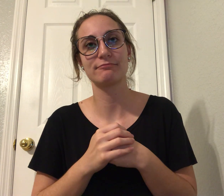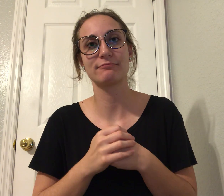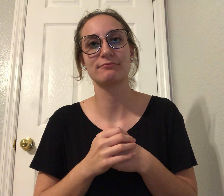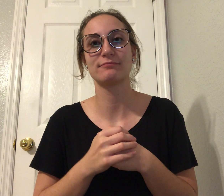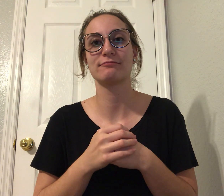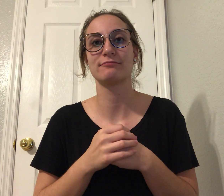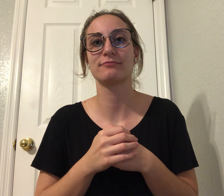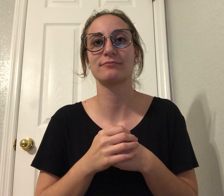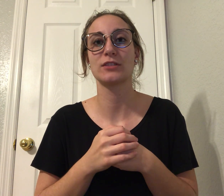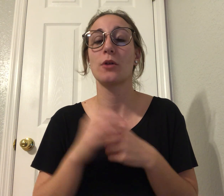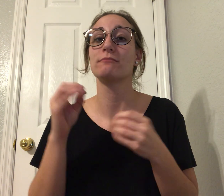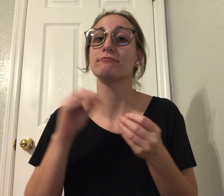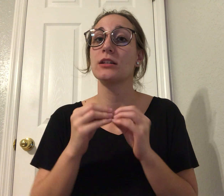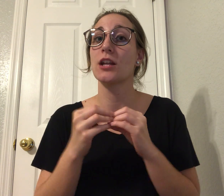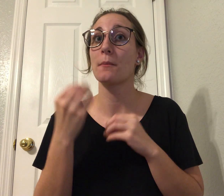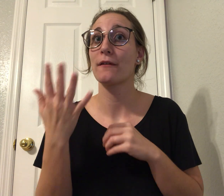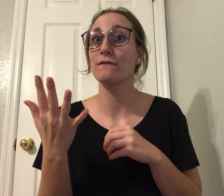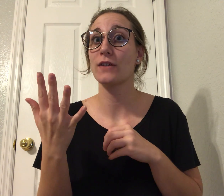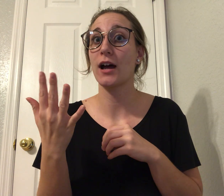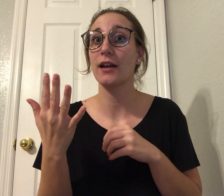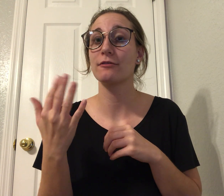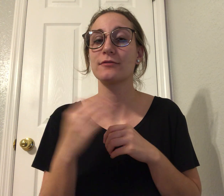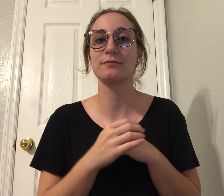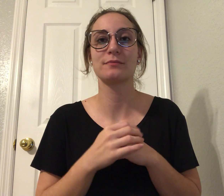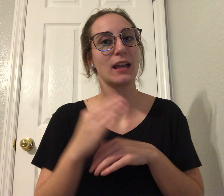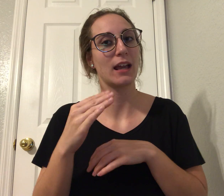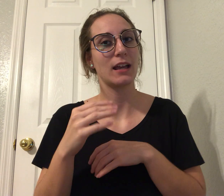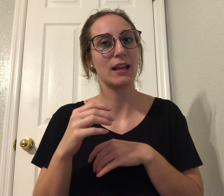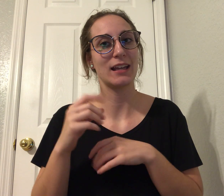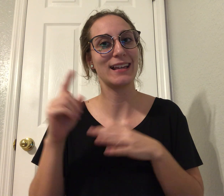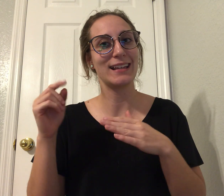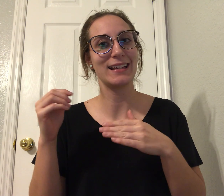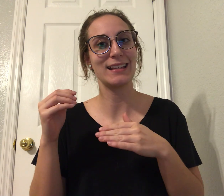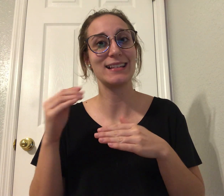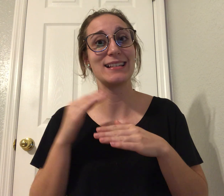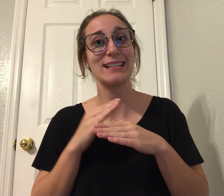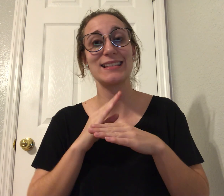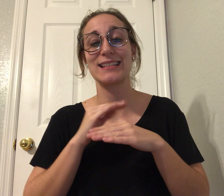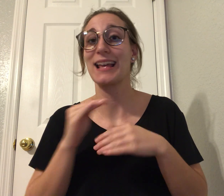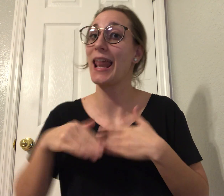Number 5 coming up. We're going to move fast through the last handful. All right. Final break. We'll be right back.